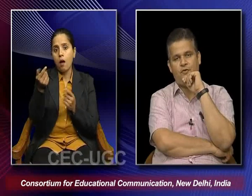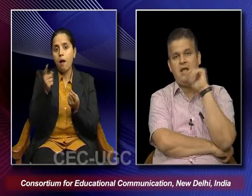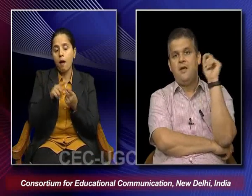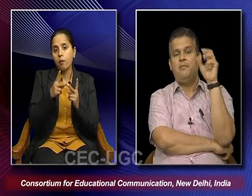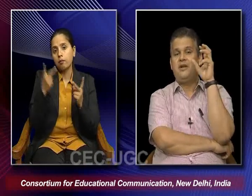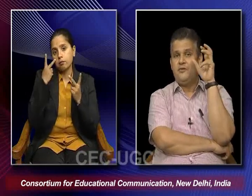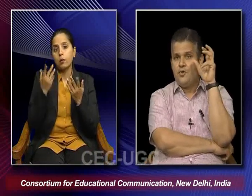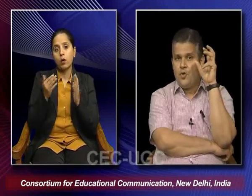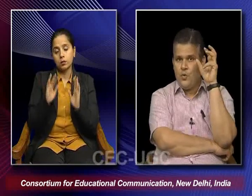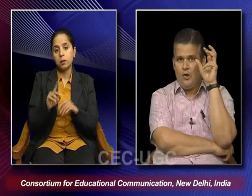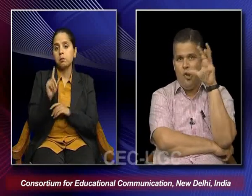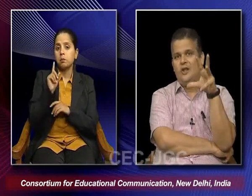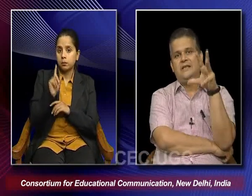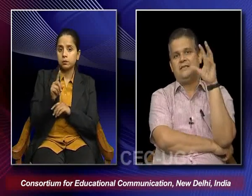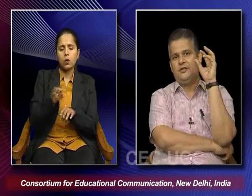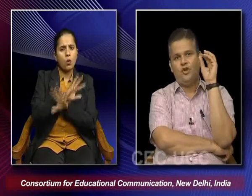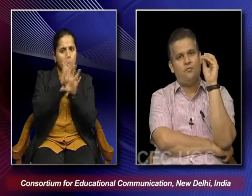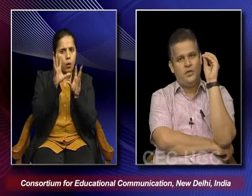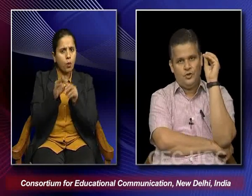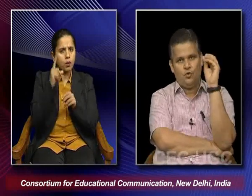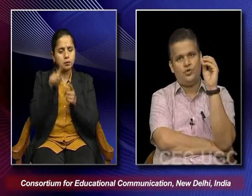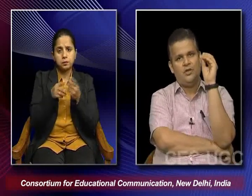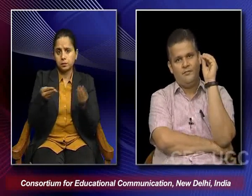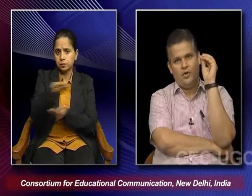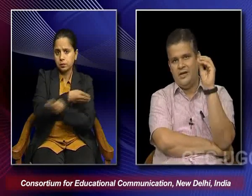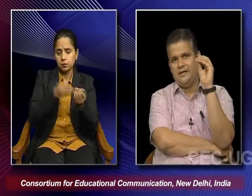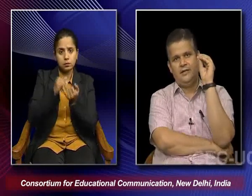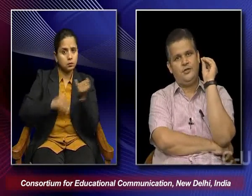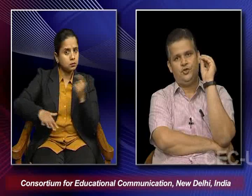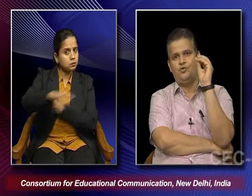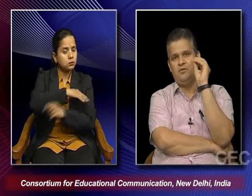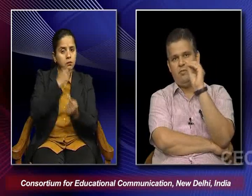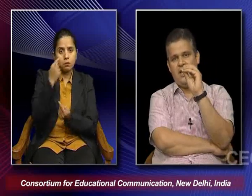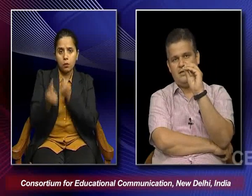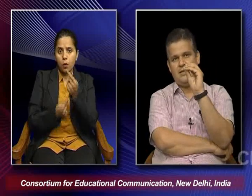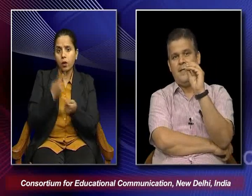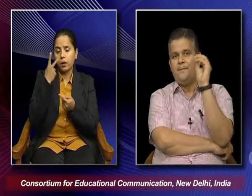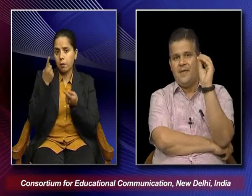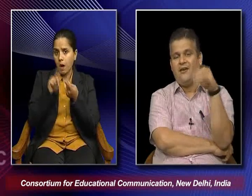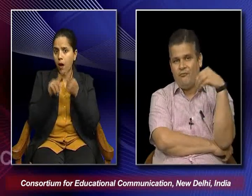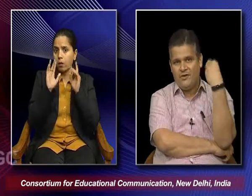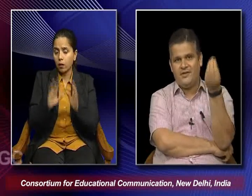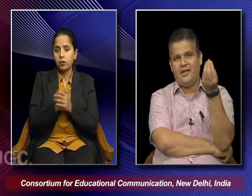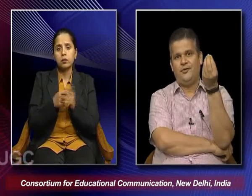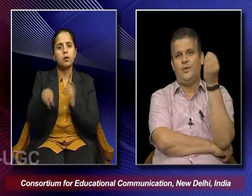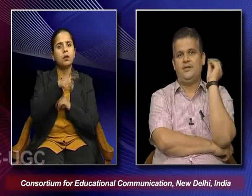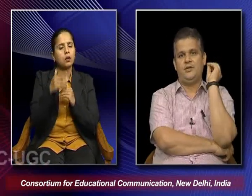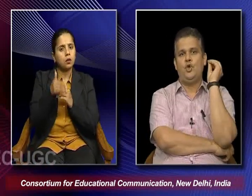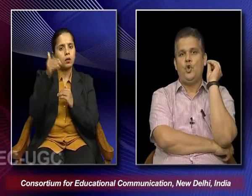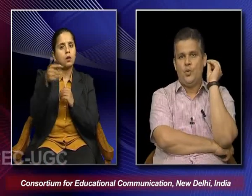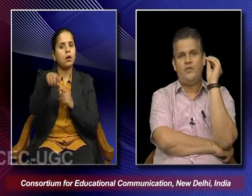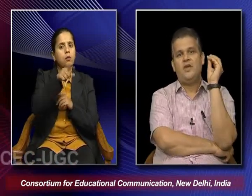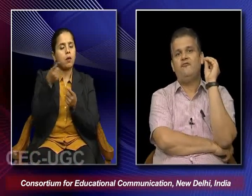move. But with all these economic, social and political issues in place, they are further